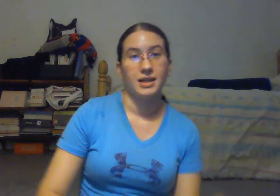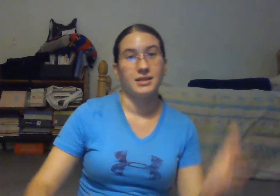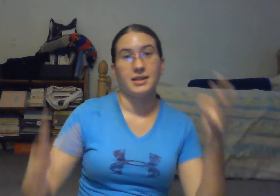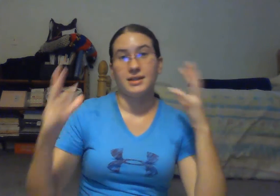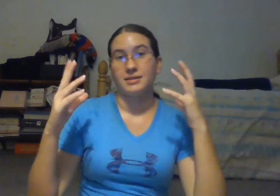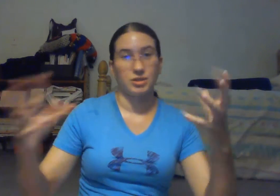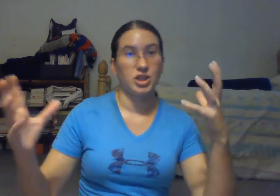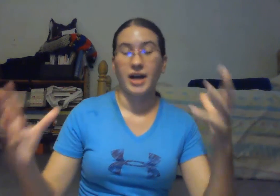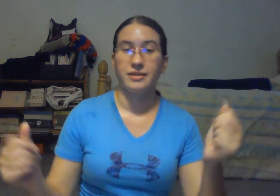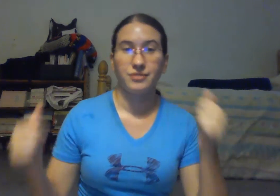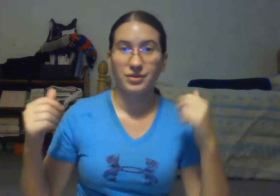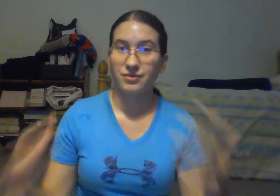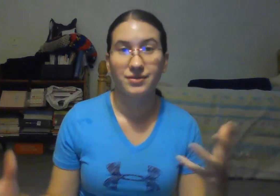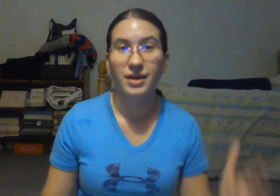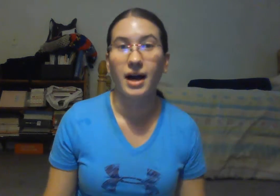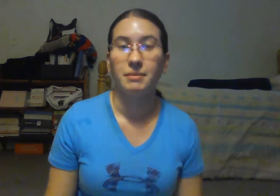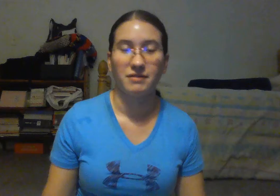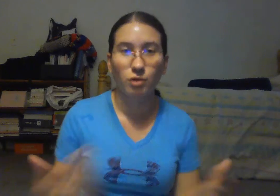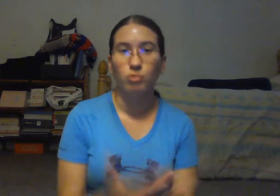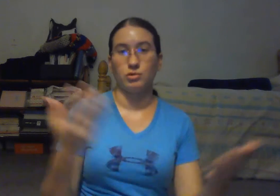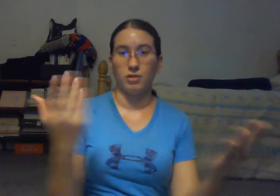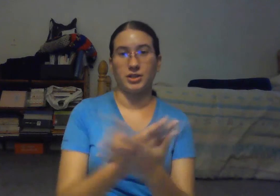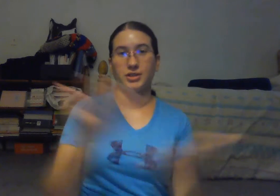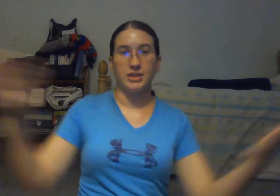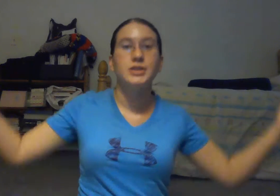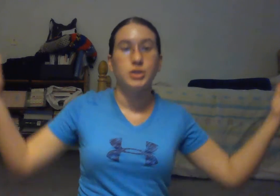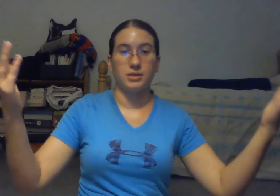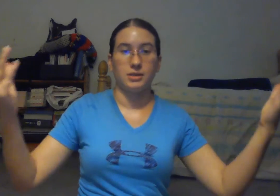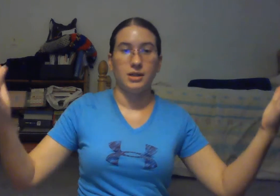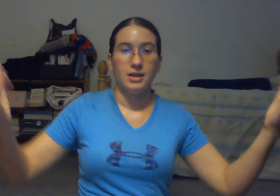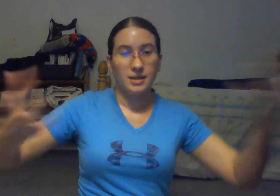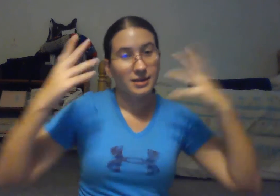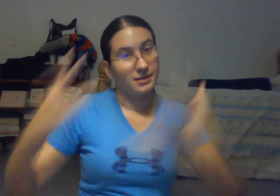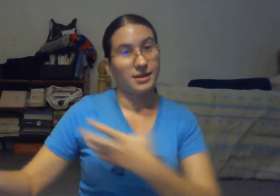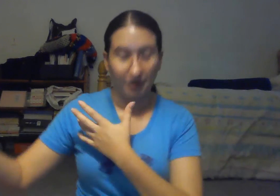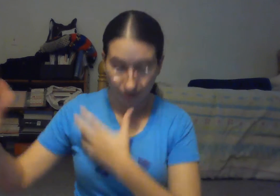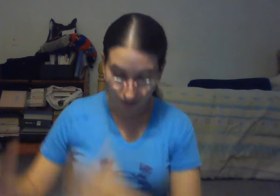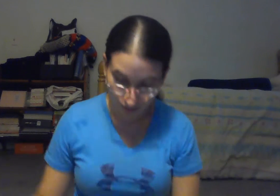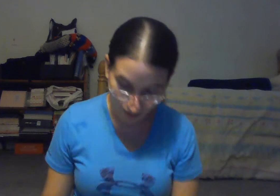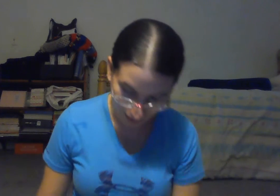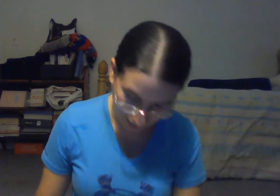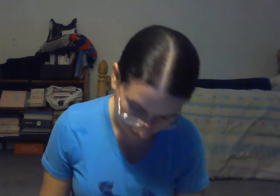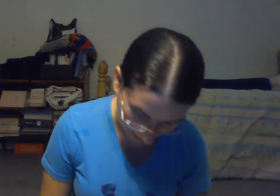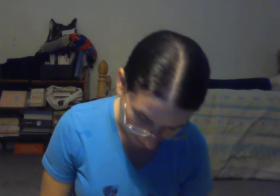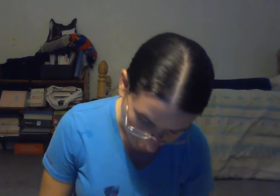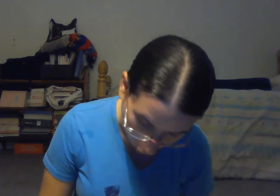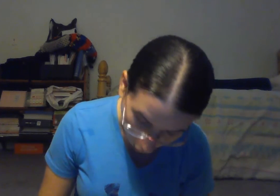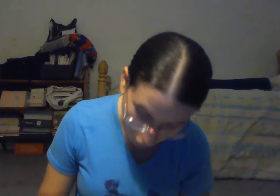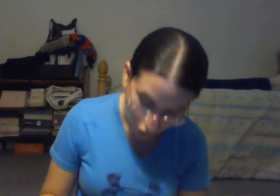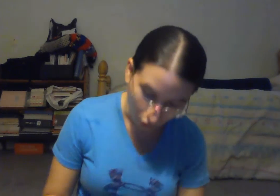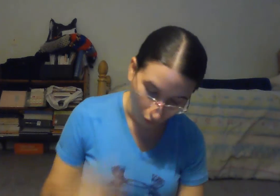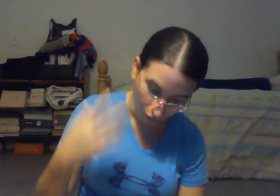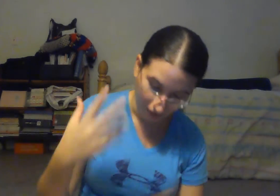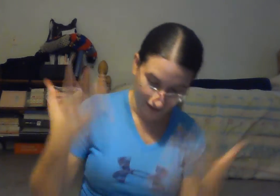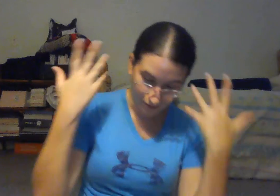telling like their child for the 5th time, I've told you, wash the dishes. This is how it would look like, right? I've told you already. We're going